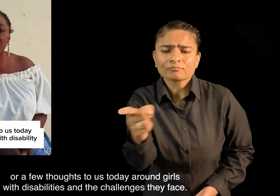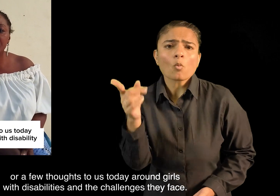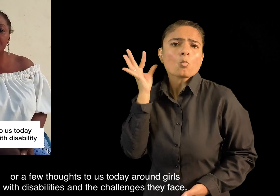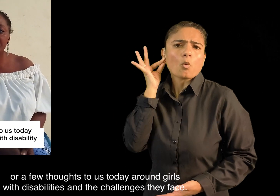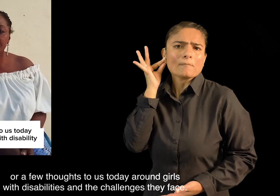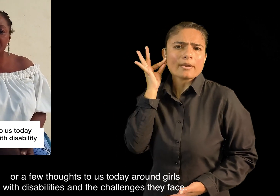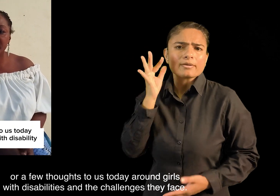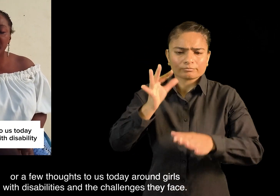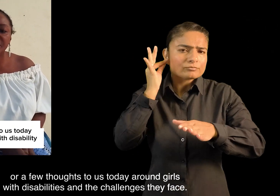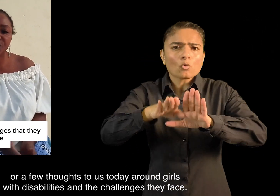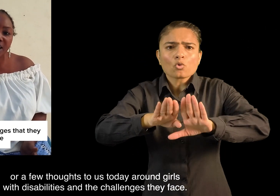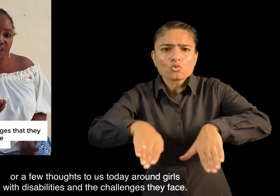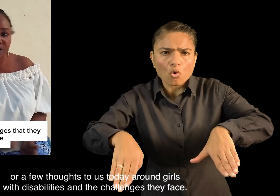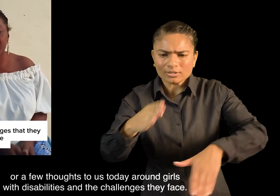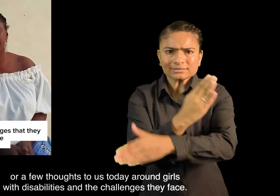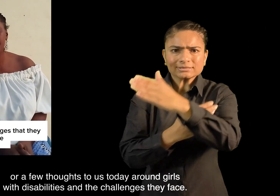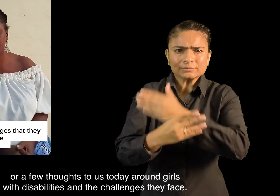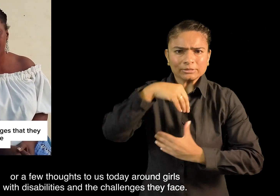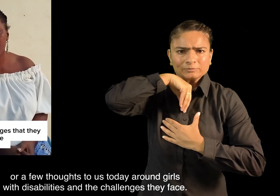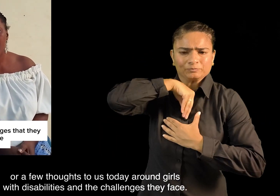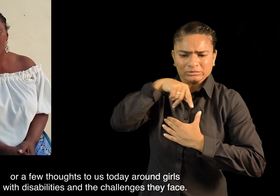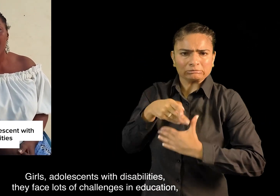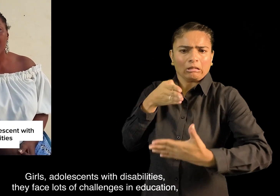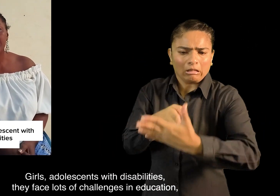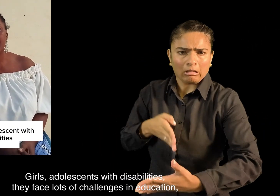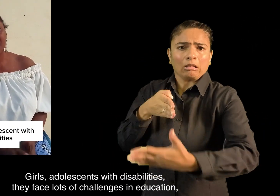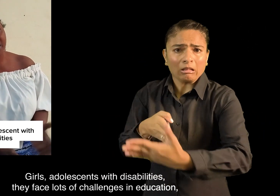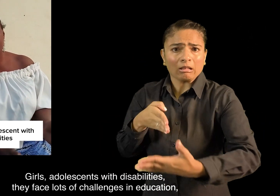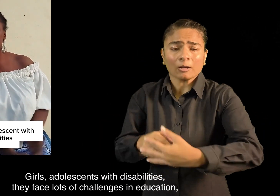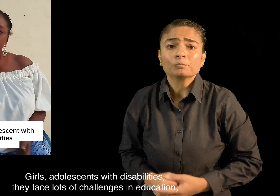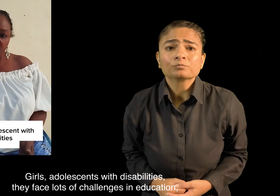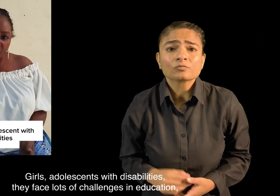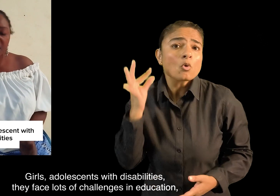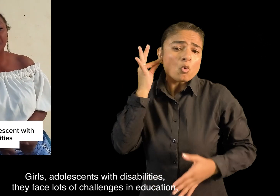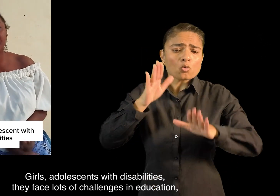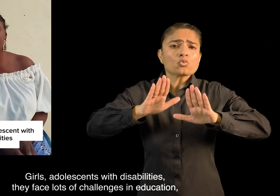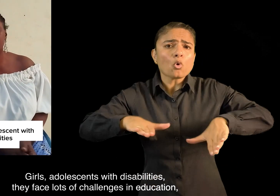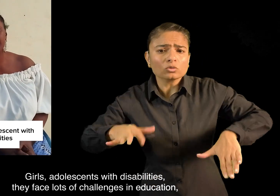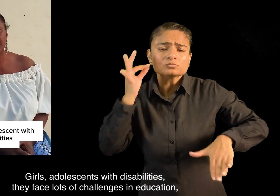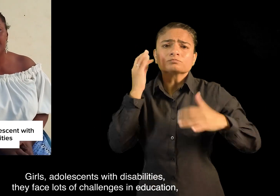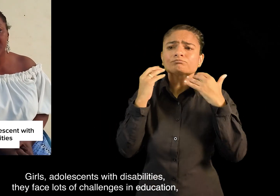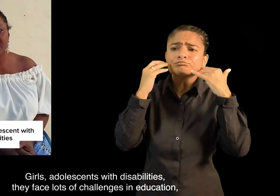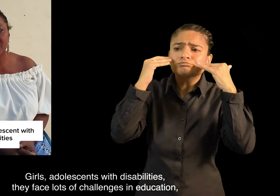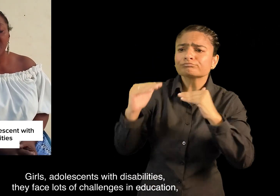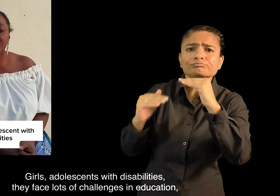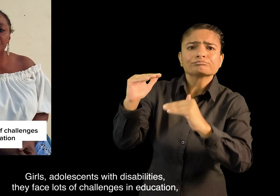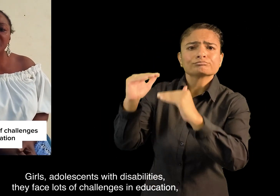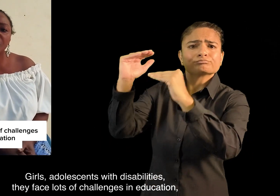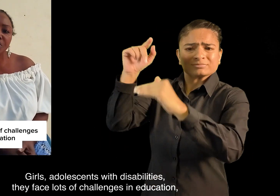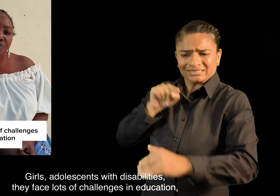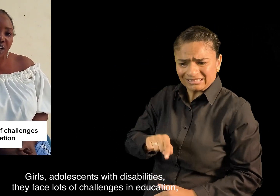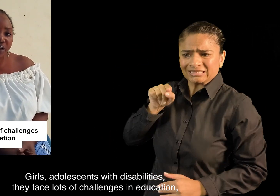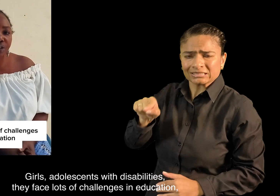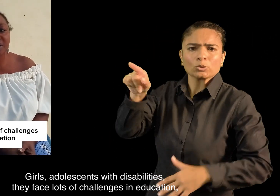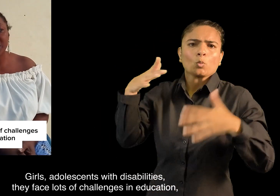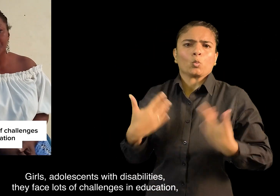around girls with disability and the challenges that they face. Girls, adolescents with disabilities, they face